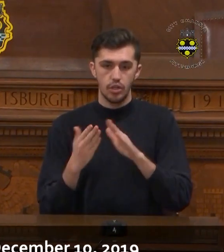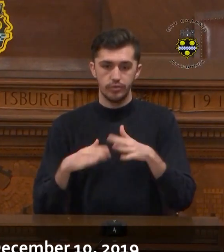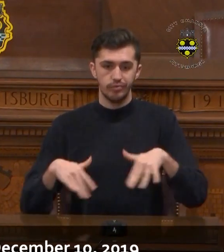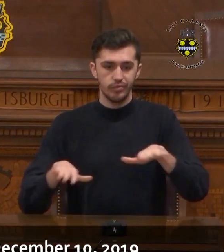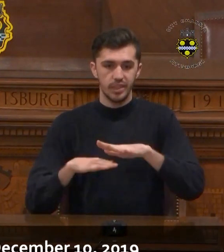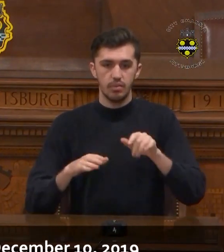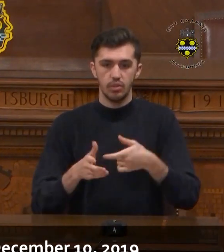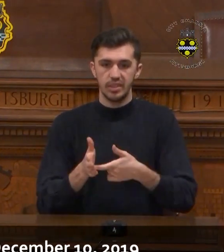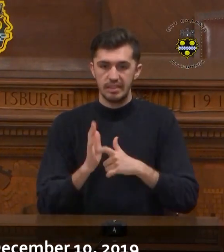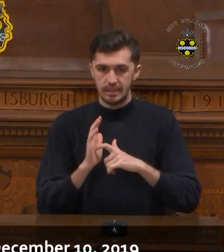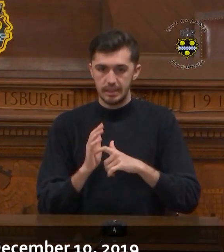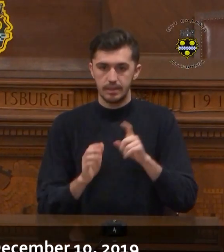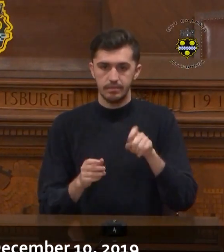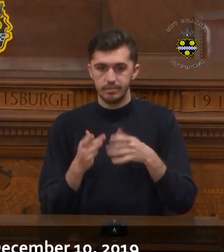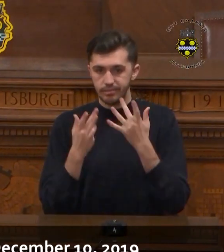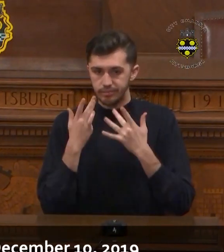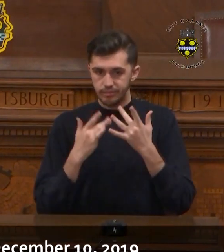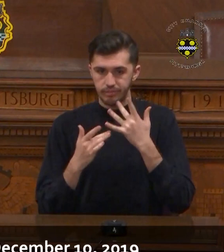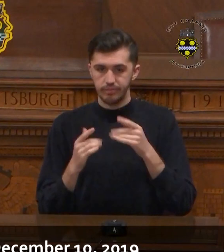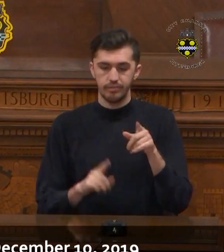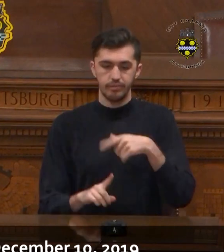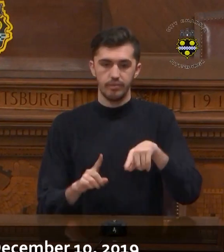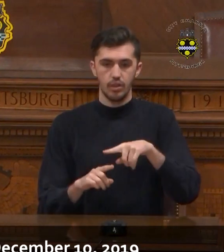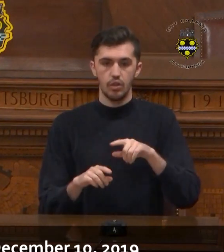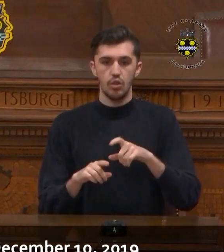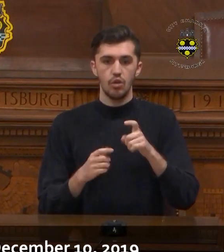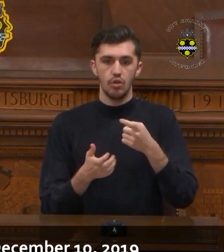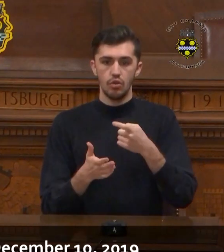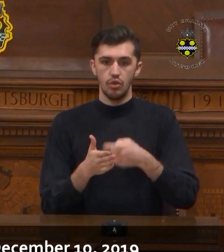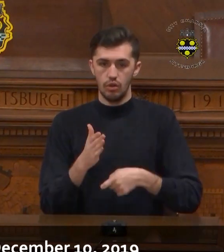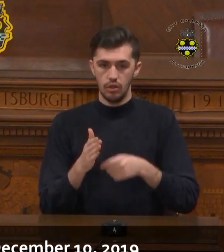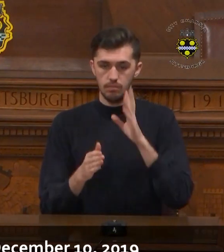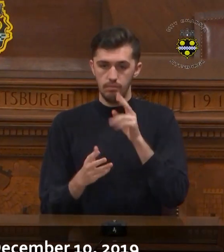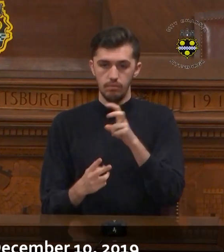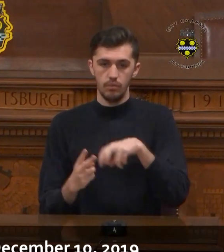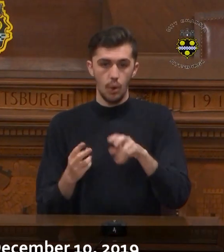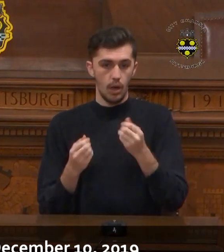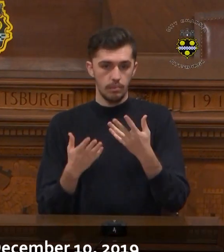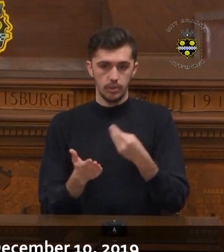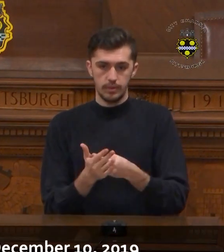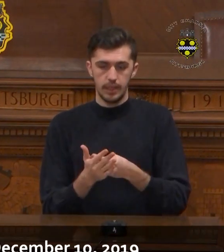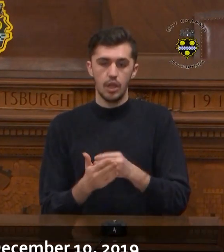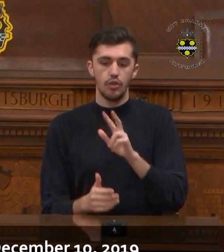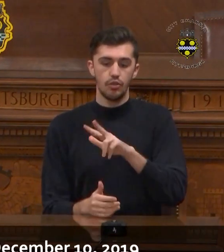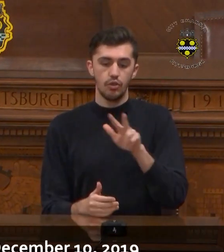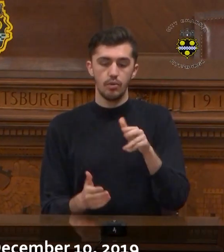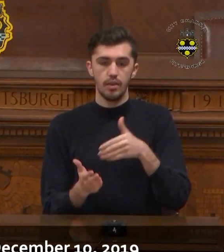and providing for the payment of the cost thereof by transferring